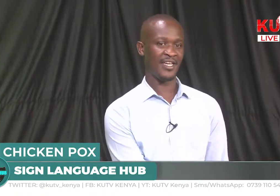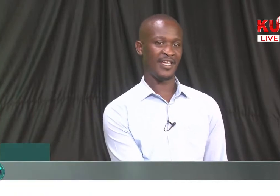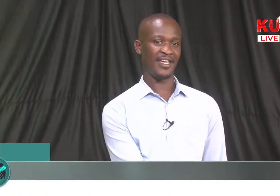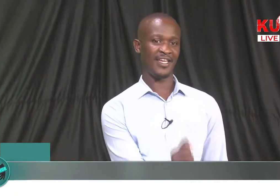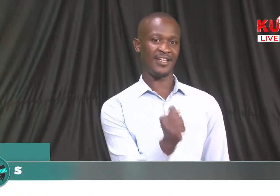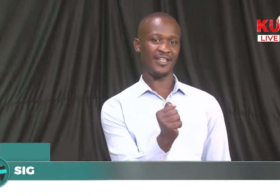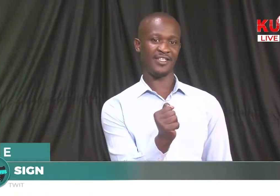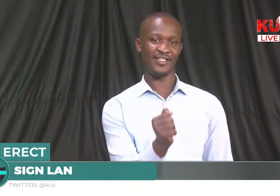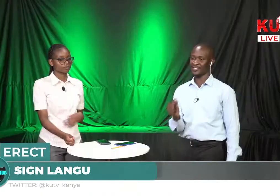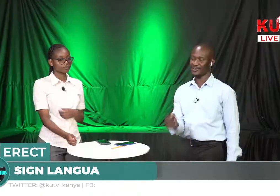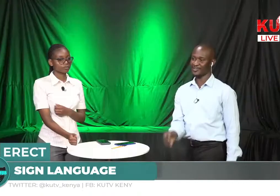Erect.